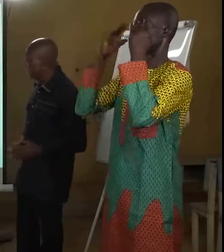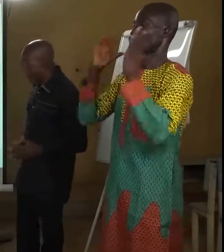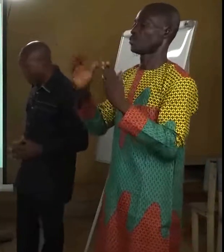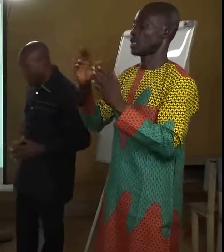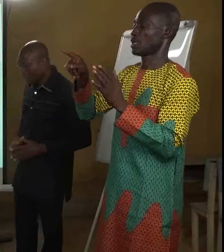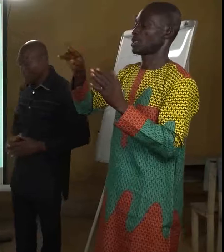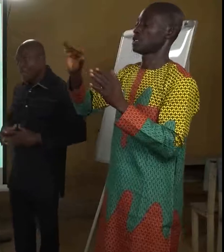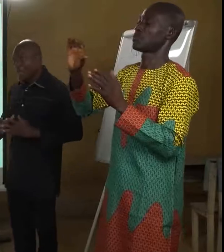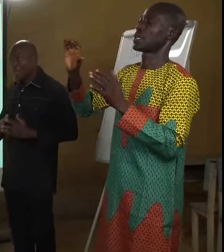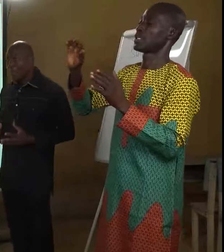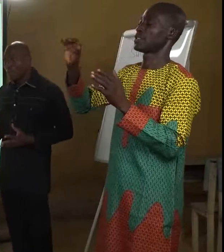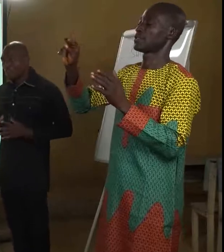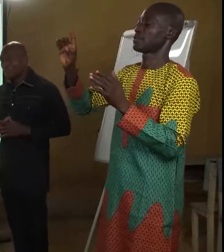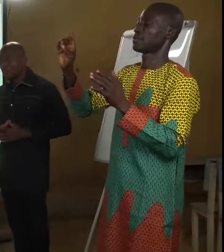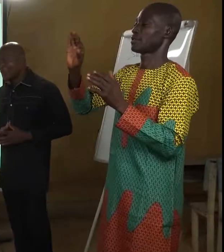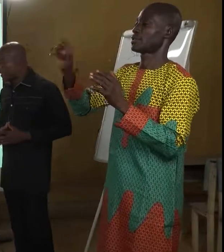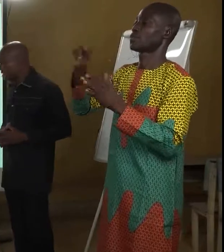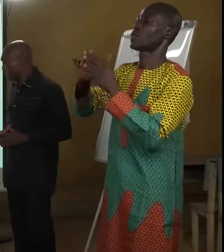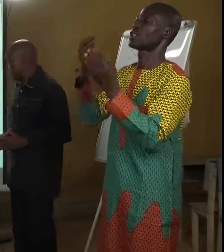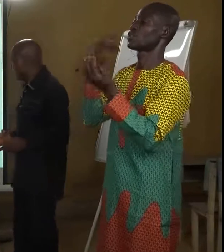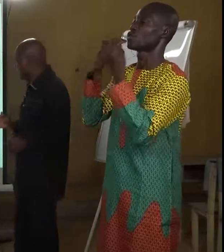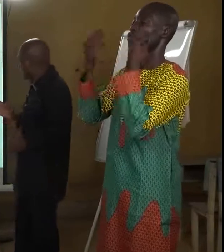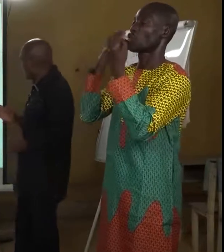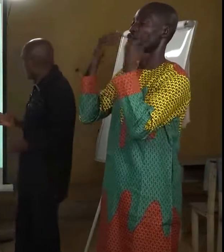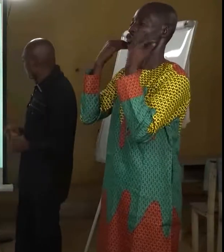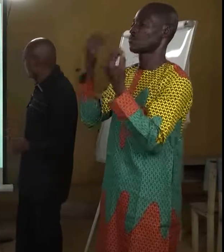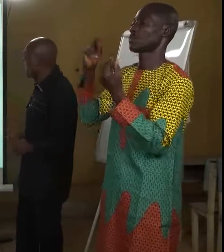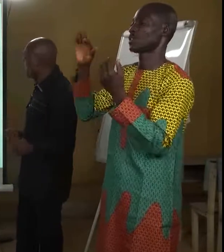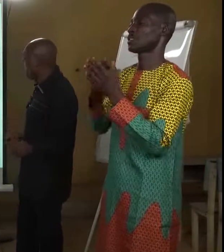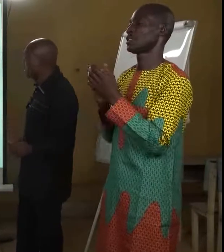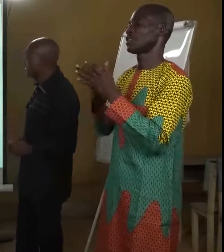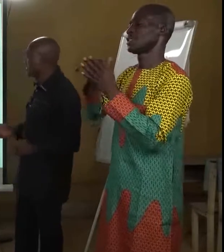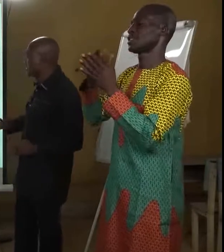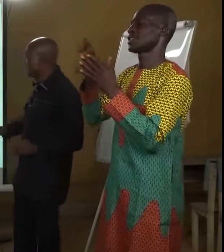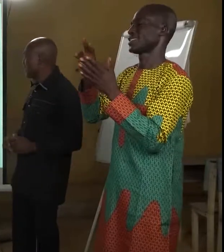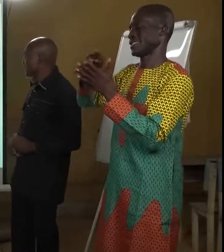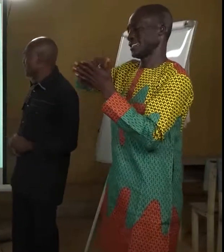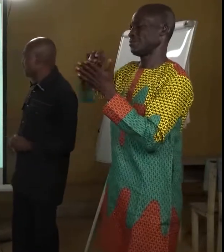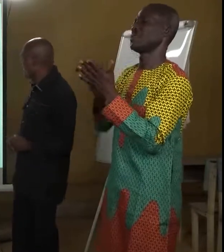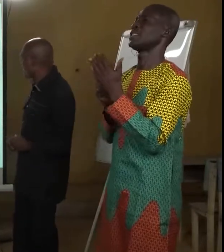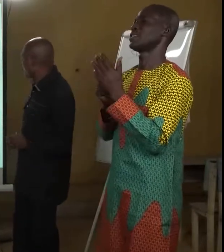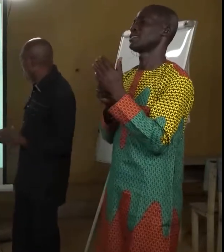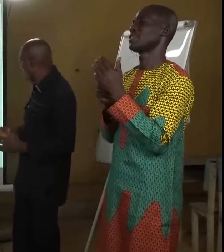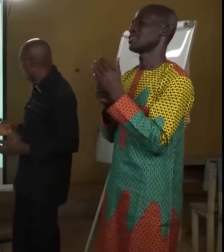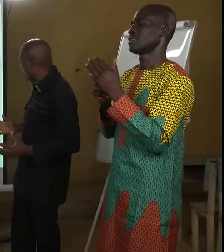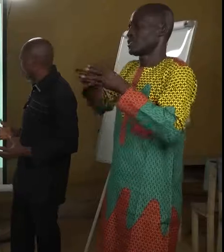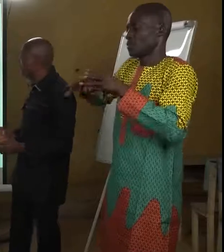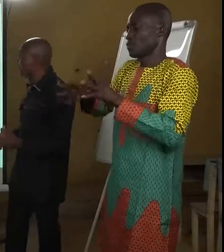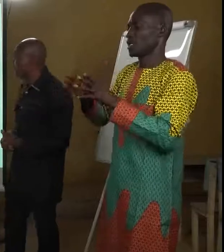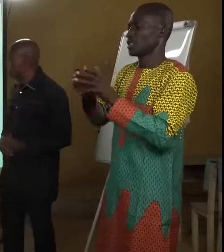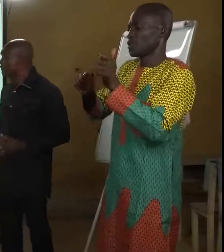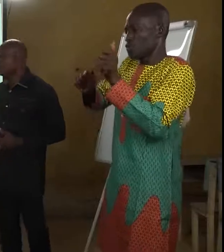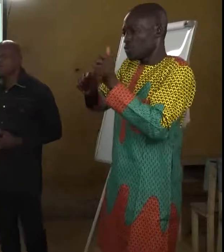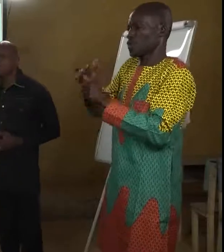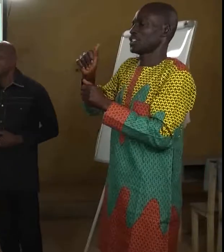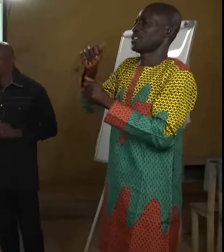index. What is consumer price index? This is the main determinant of a country's level of